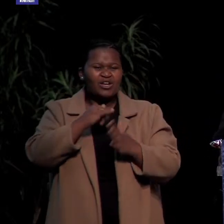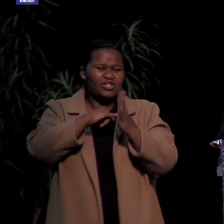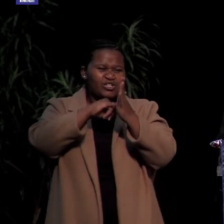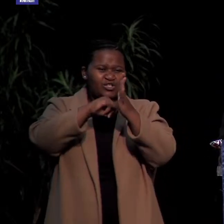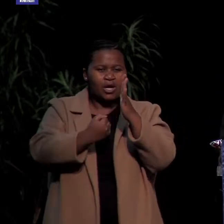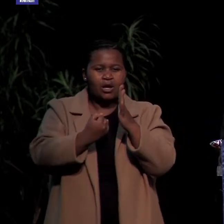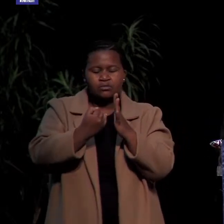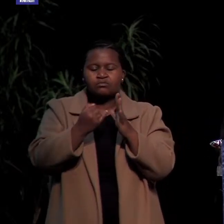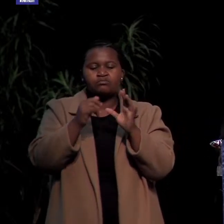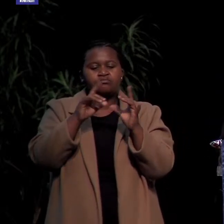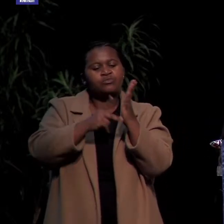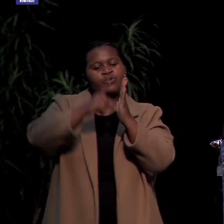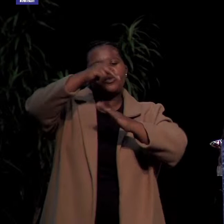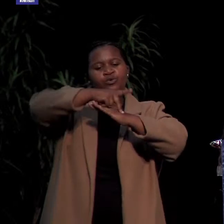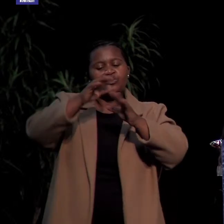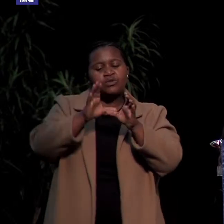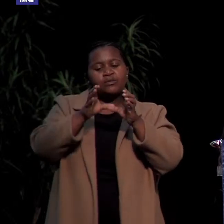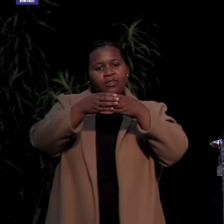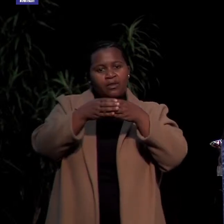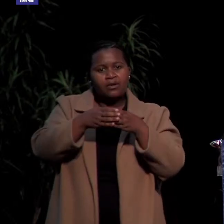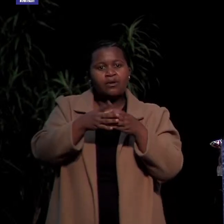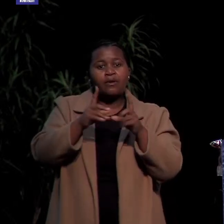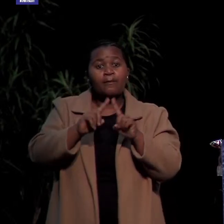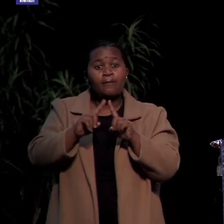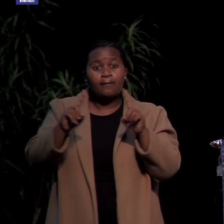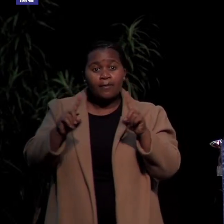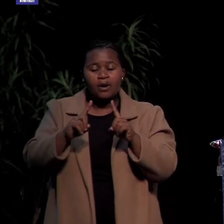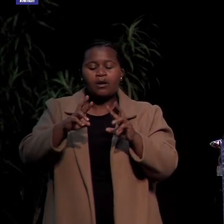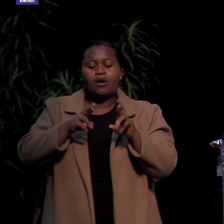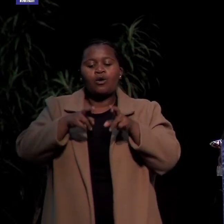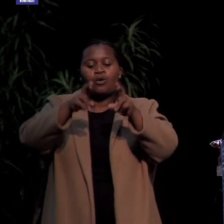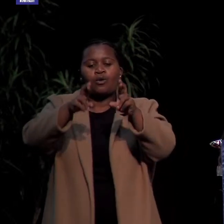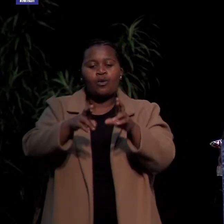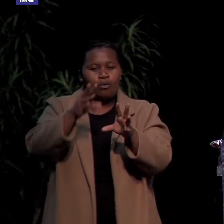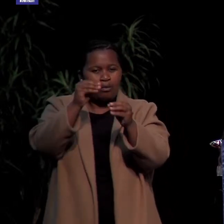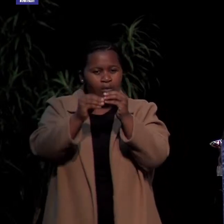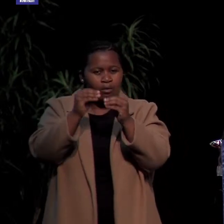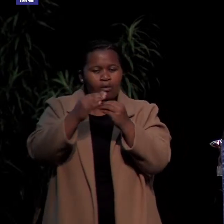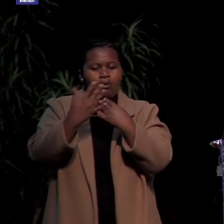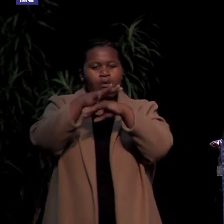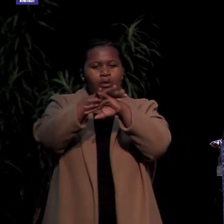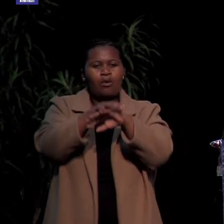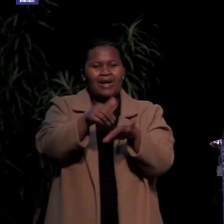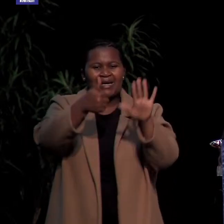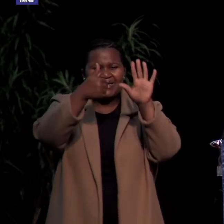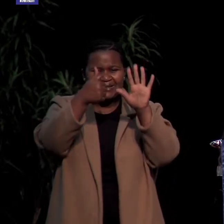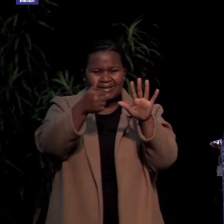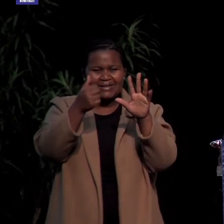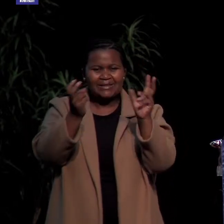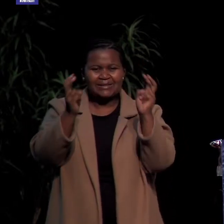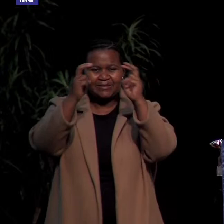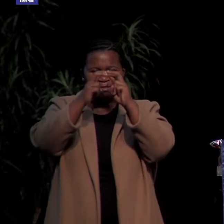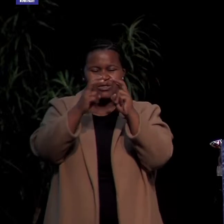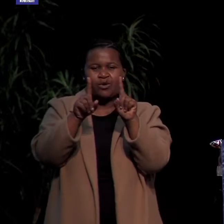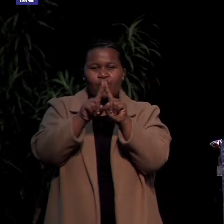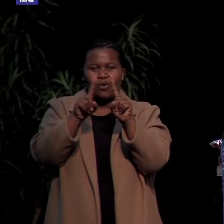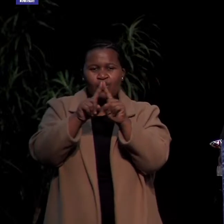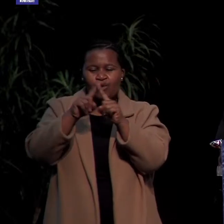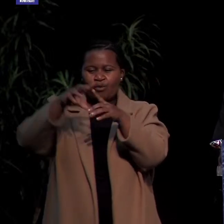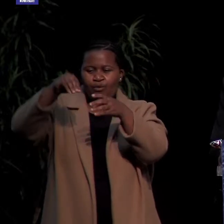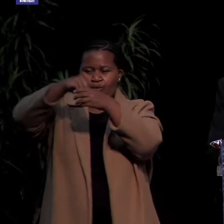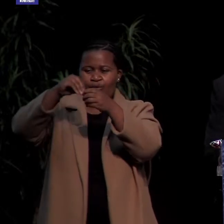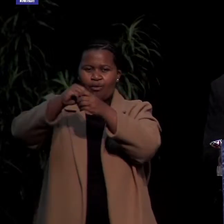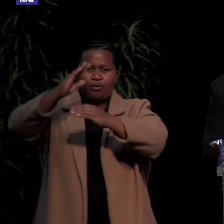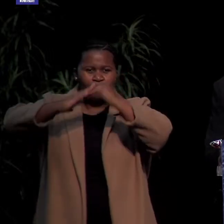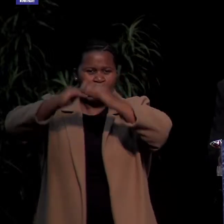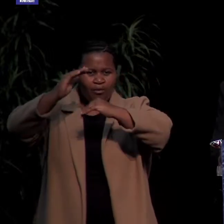just small-scale projects. Furthermore, the Roads Provision Department is implementing 6 major bridge projects as part of